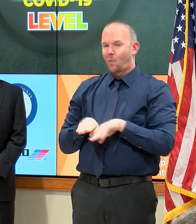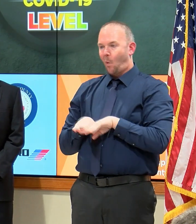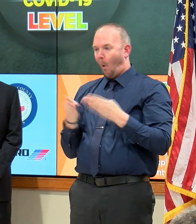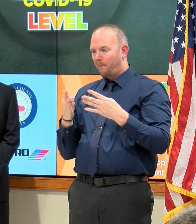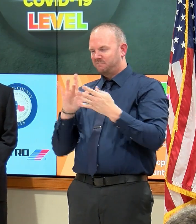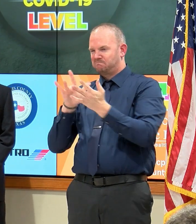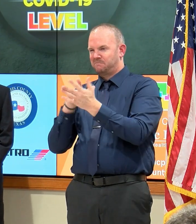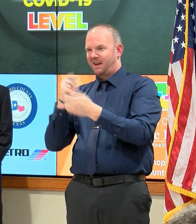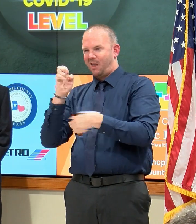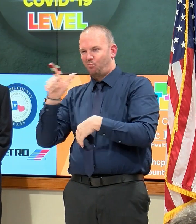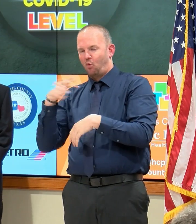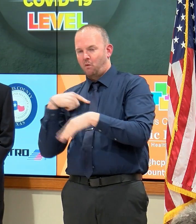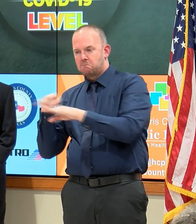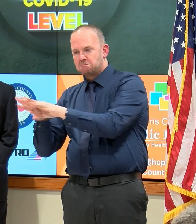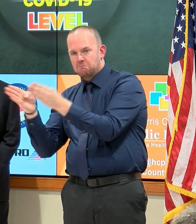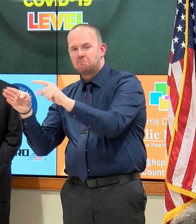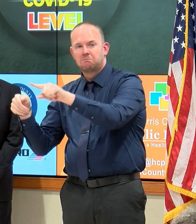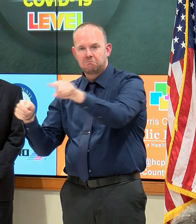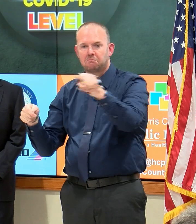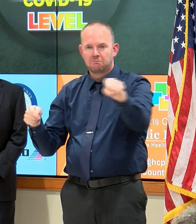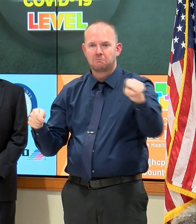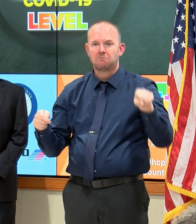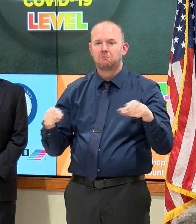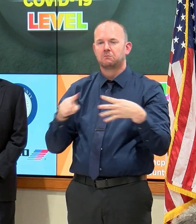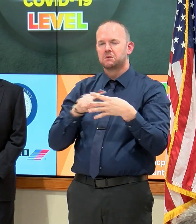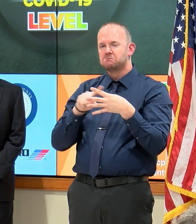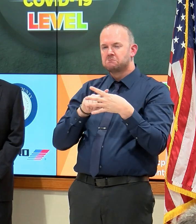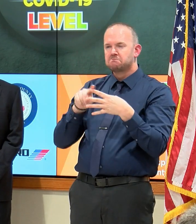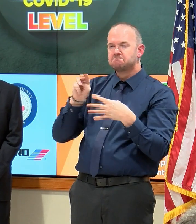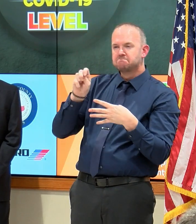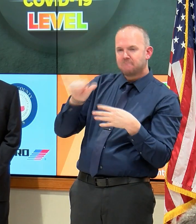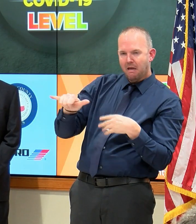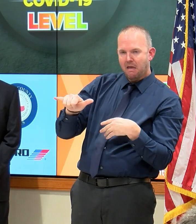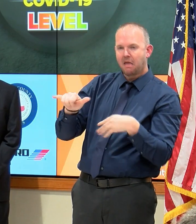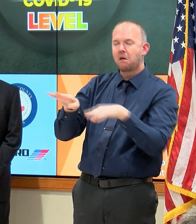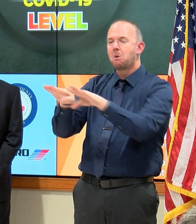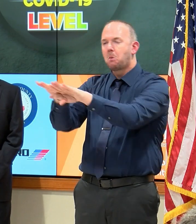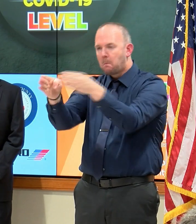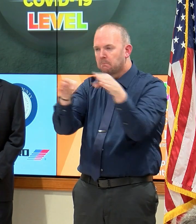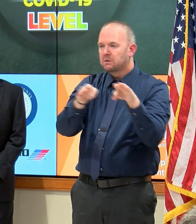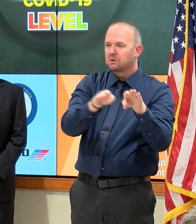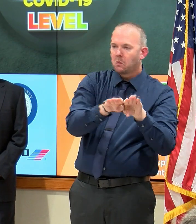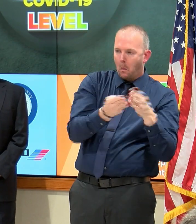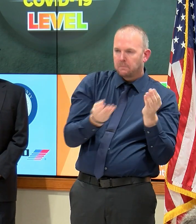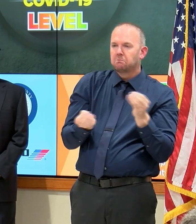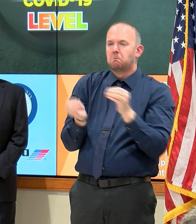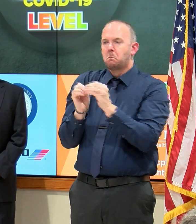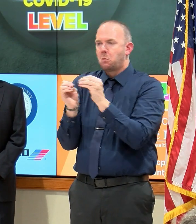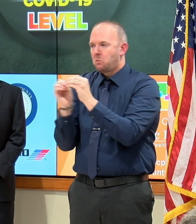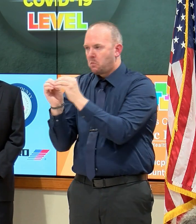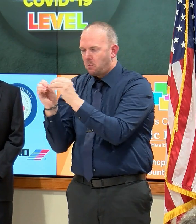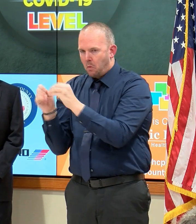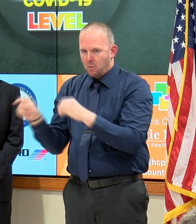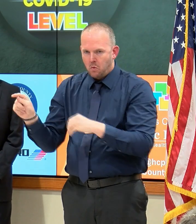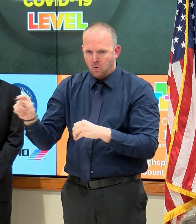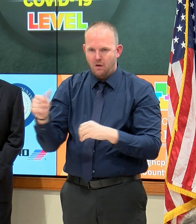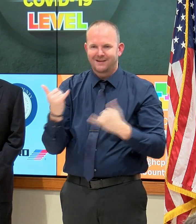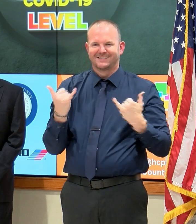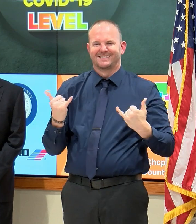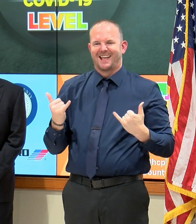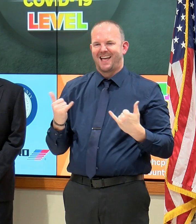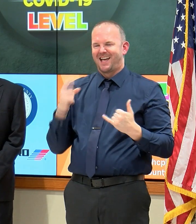March, and 2 weeks pretty much after the fact. We're now seeing that the number of cases are going